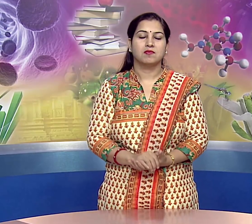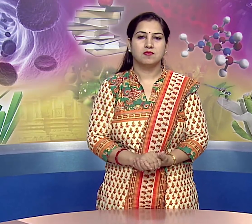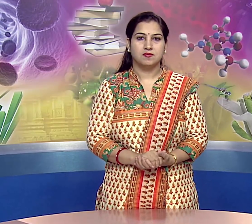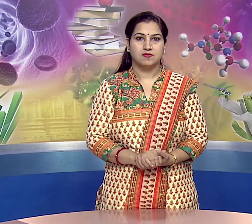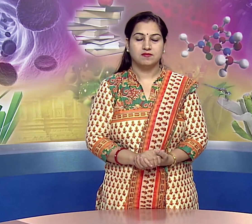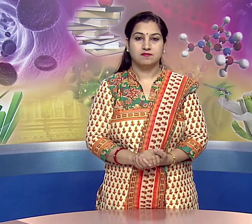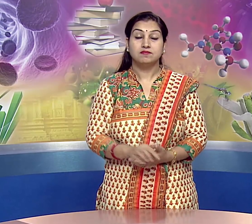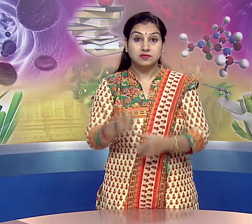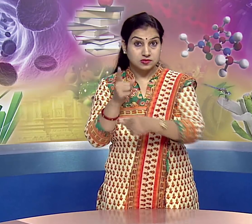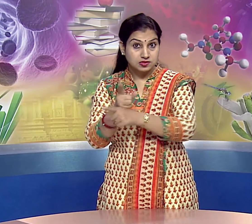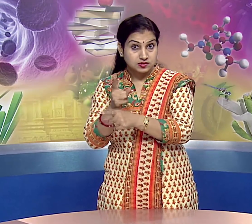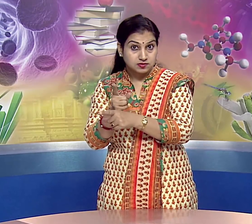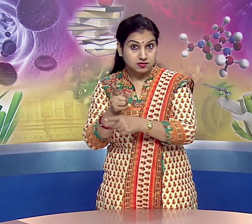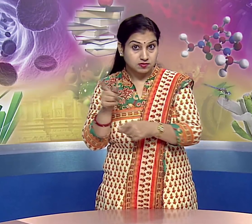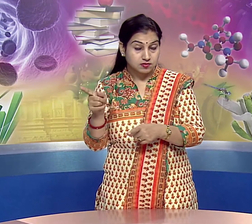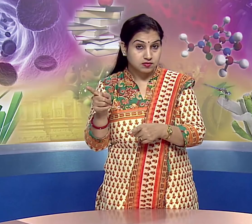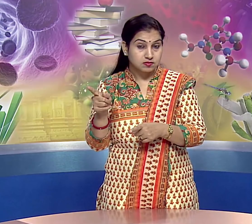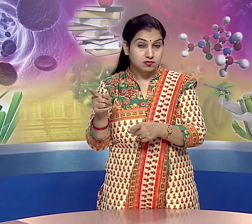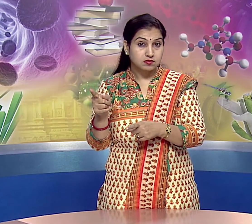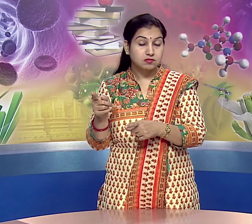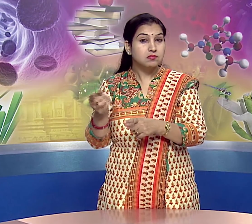The teachers, who were unable to decide